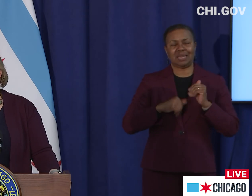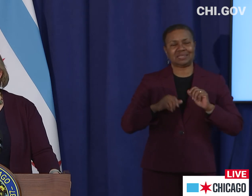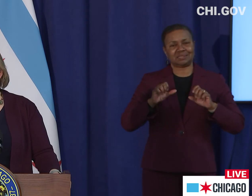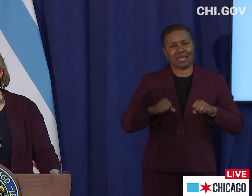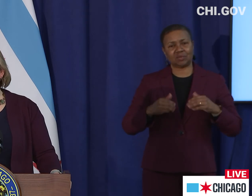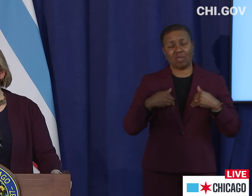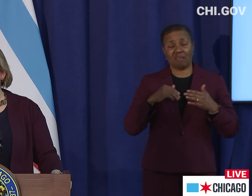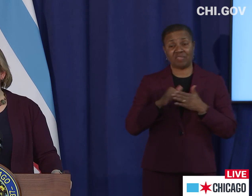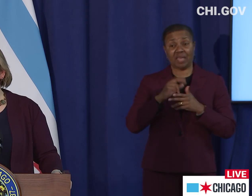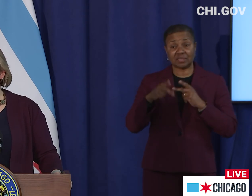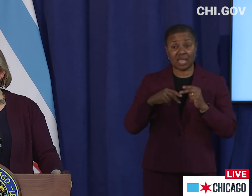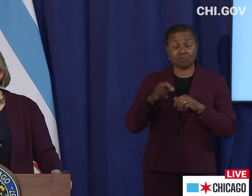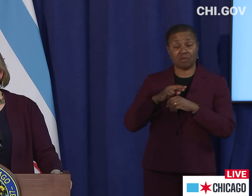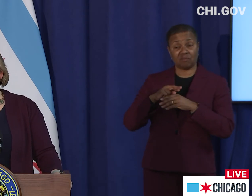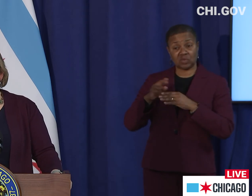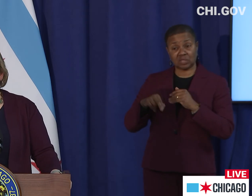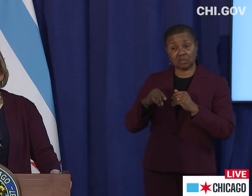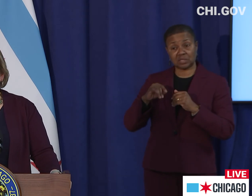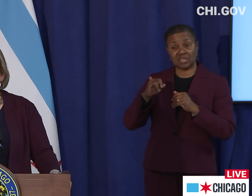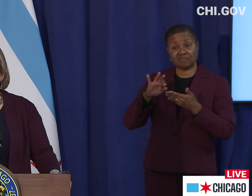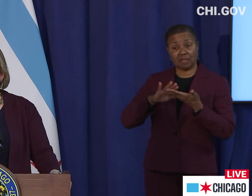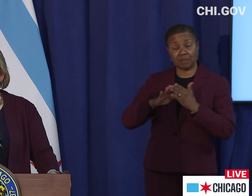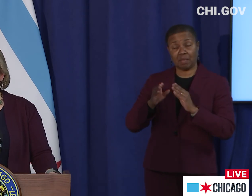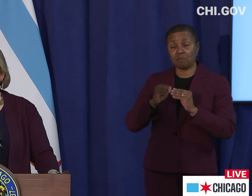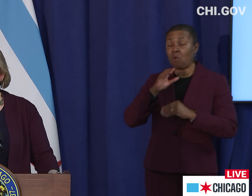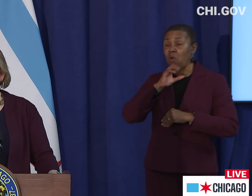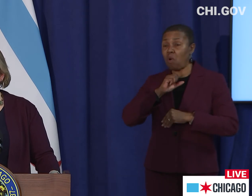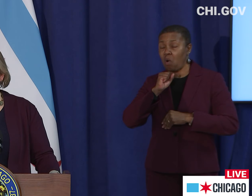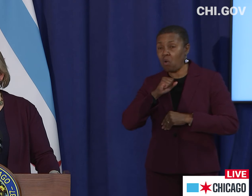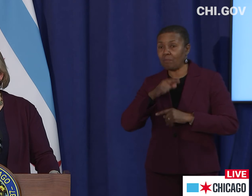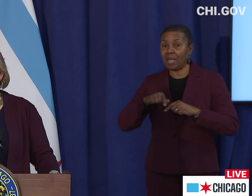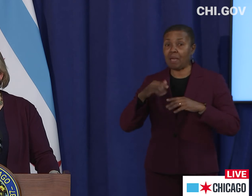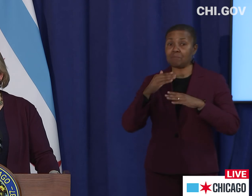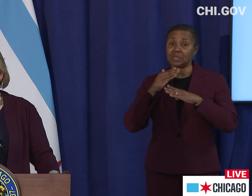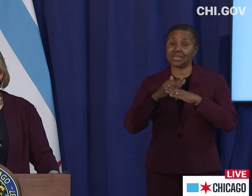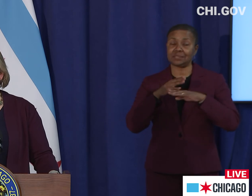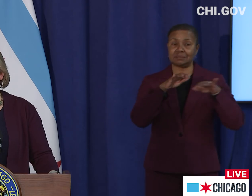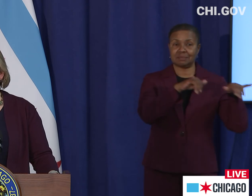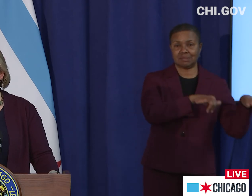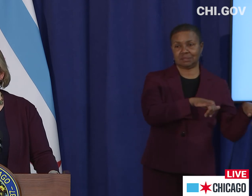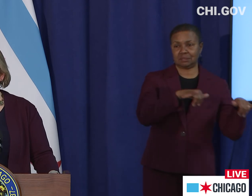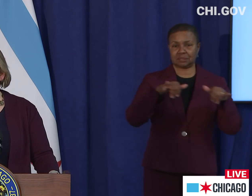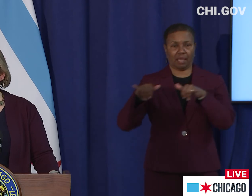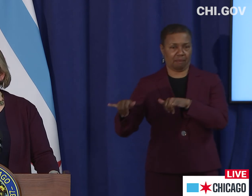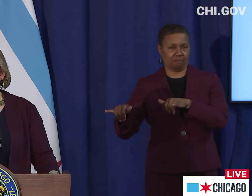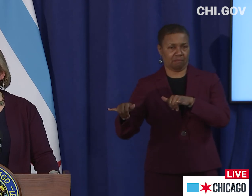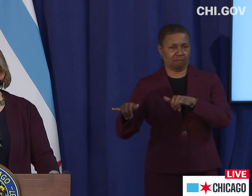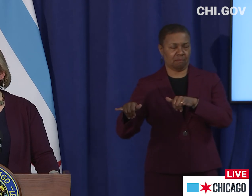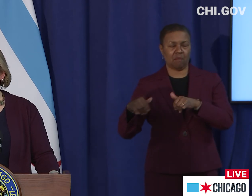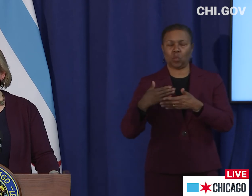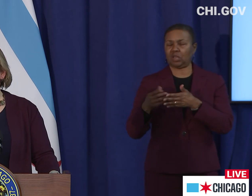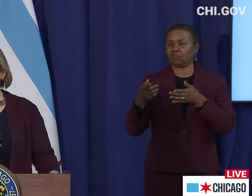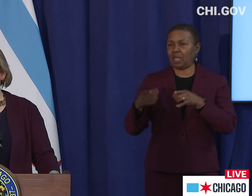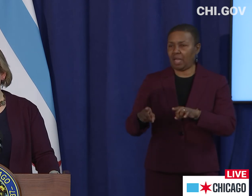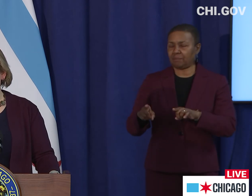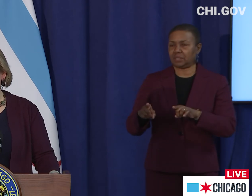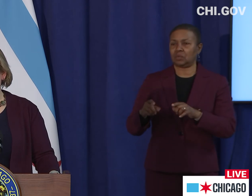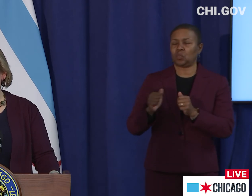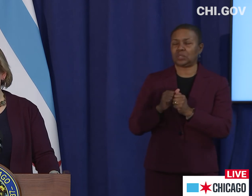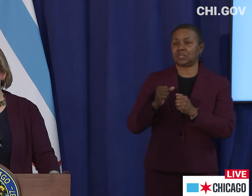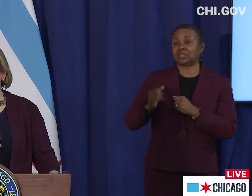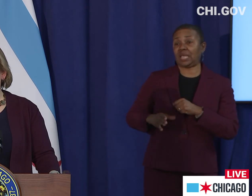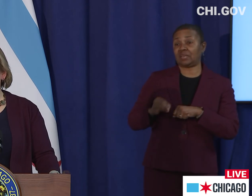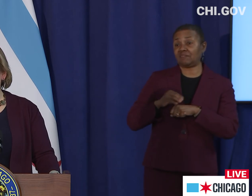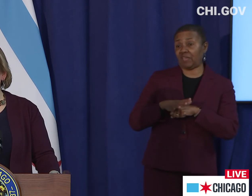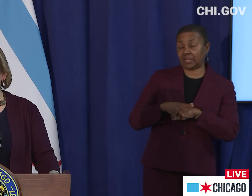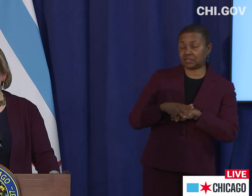side effects as they get older, but the protection is the same, regardless of the side effects that somebody has or does not